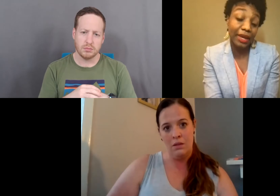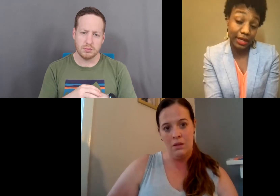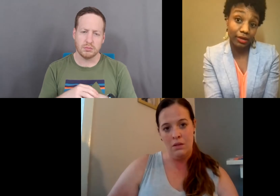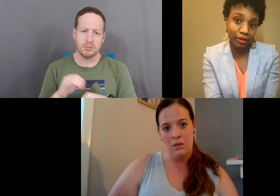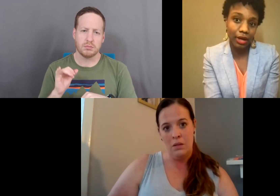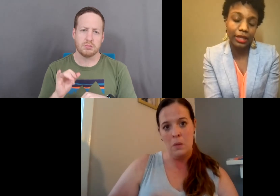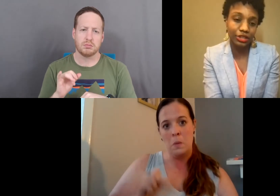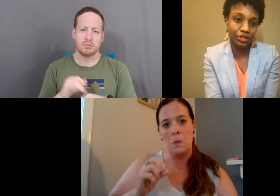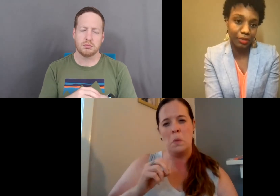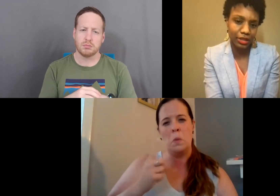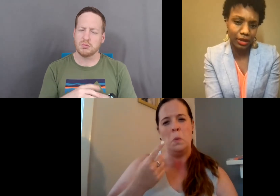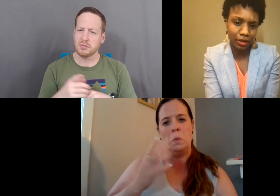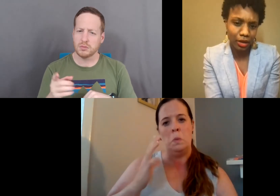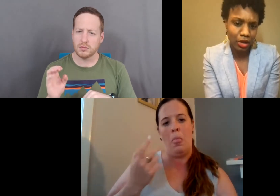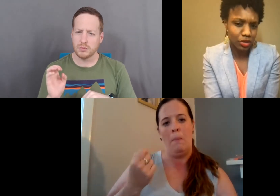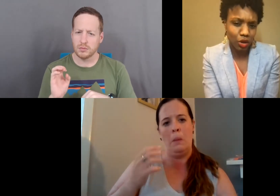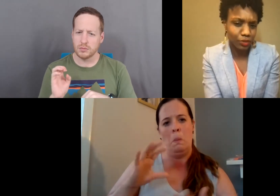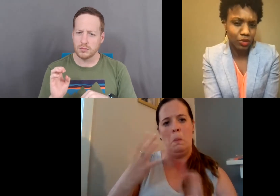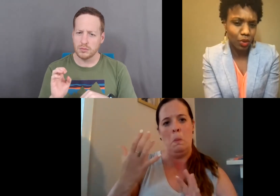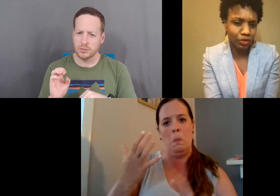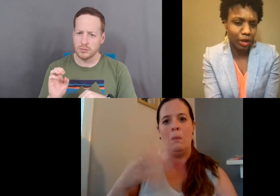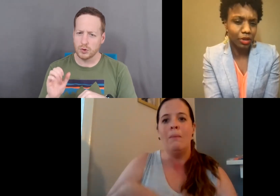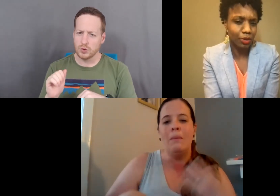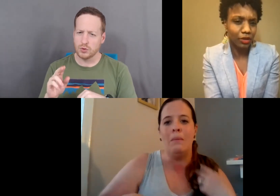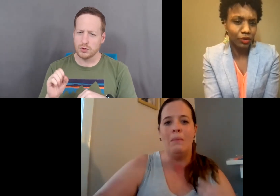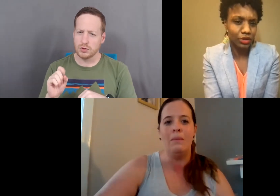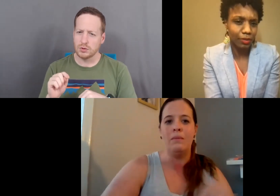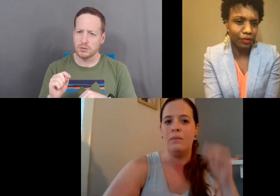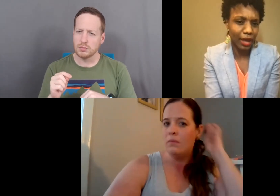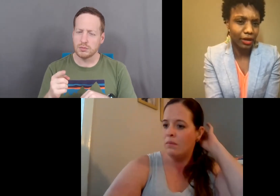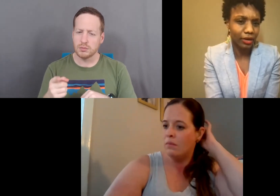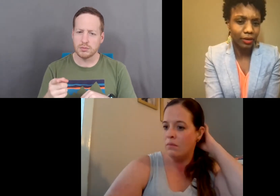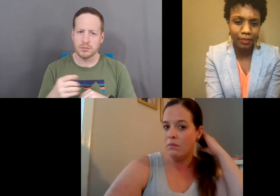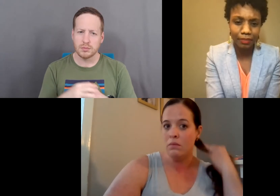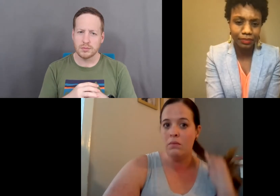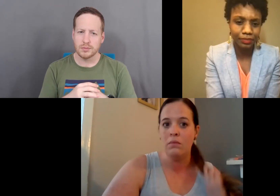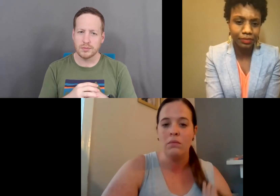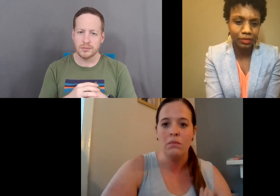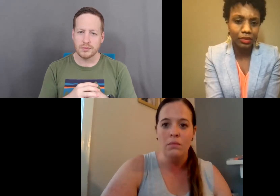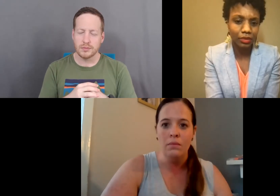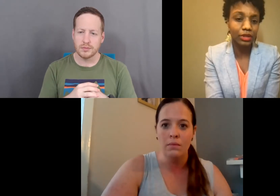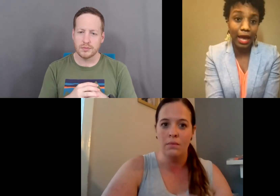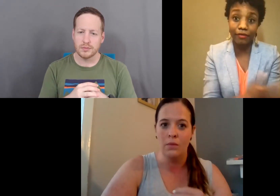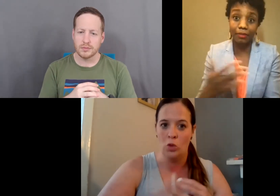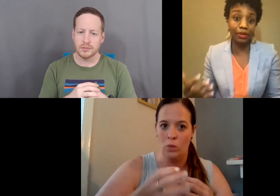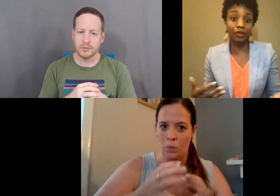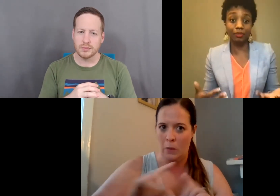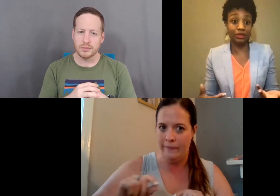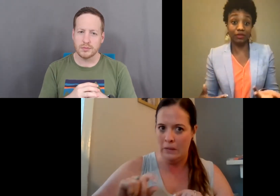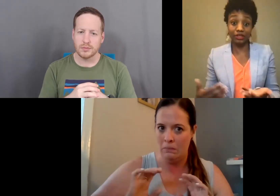mandate. So I'm just wondering, I'm a little bit confused about that. To have them be other pieces of